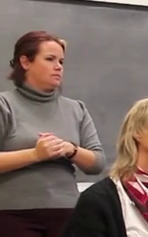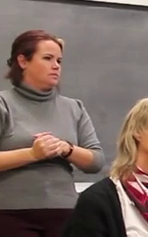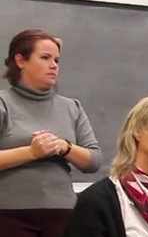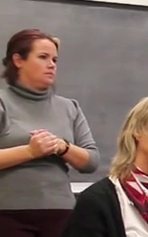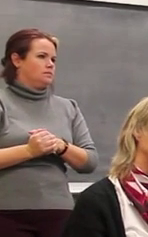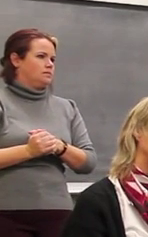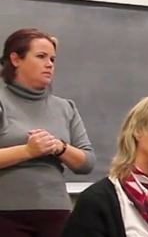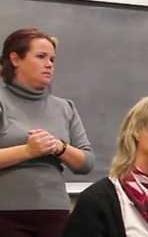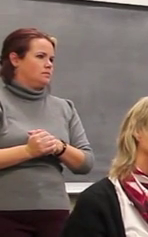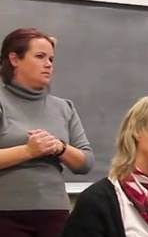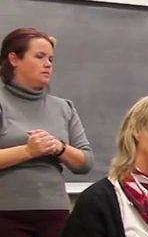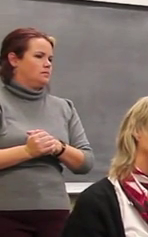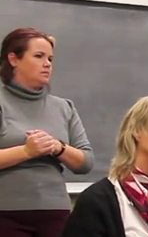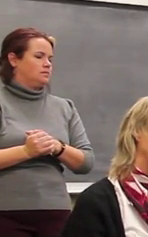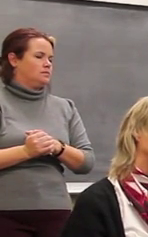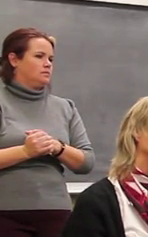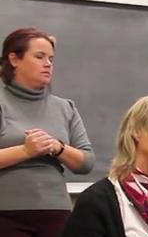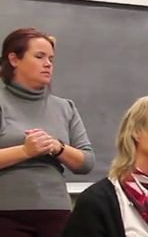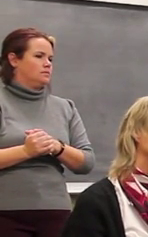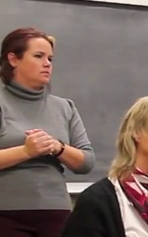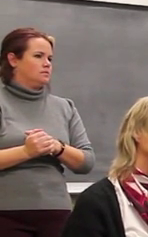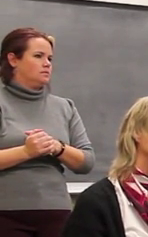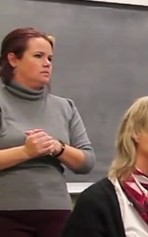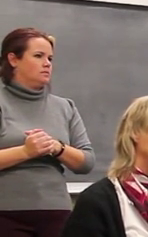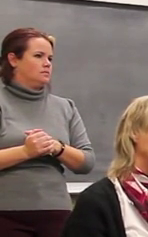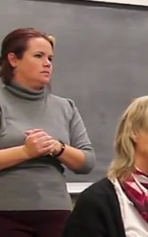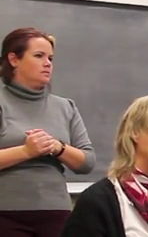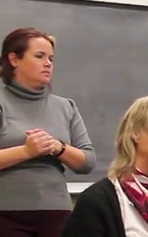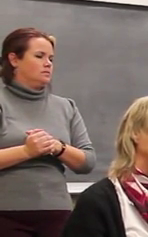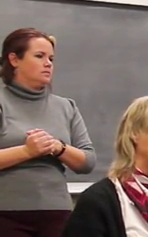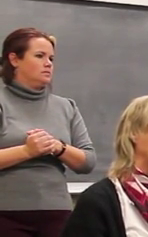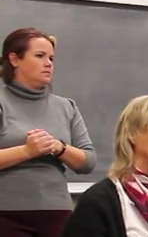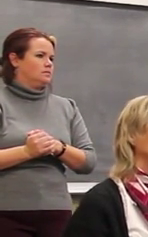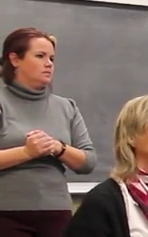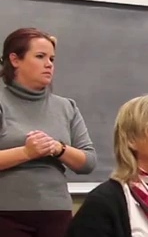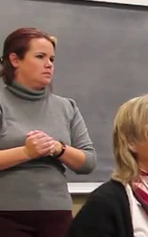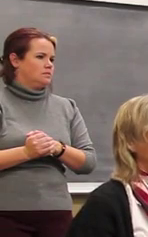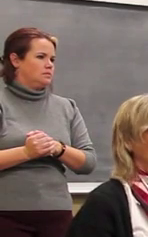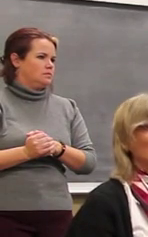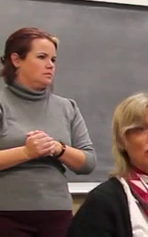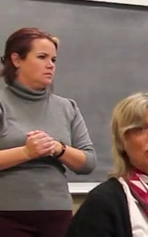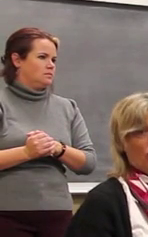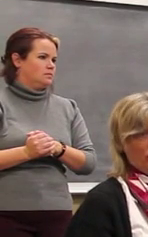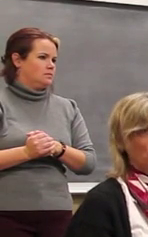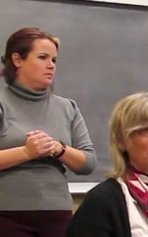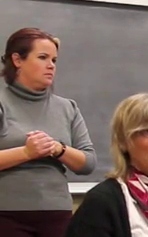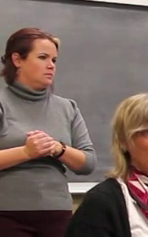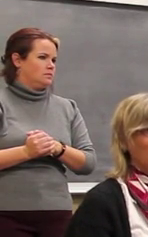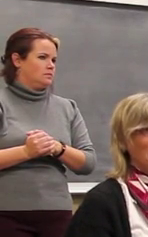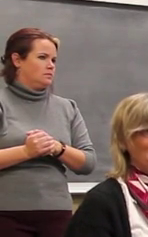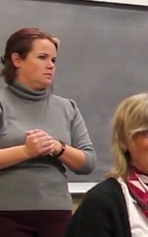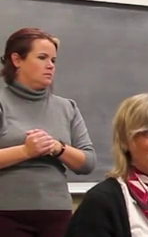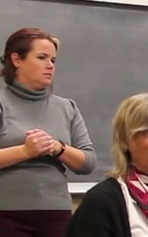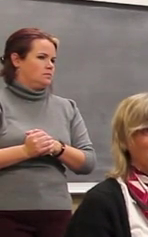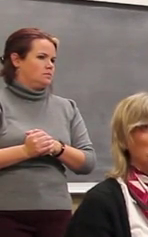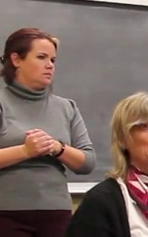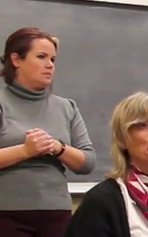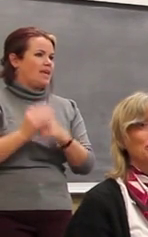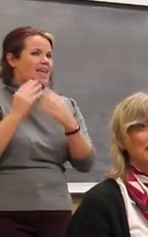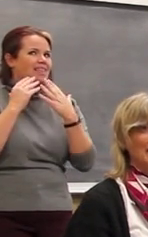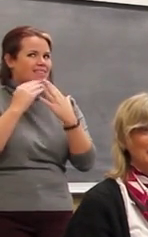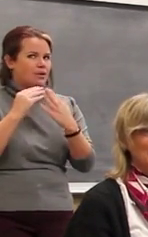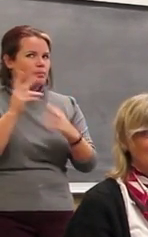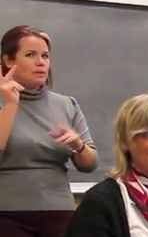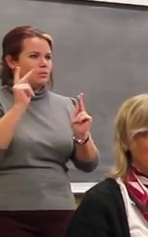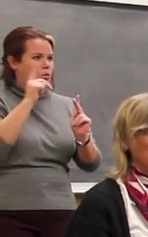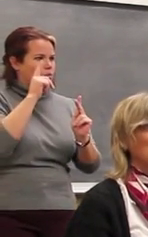and the struggle to call us out. It means that our views care. Our views count, they matter. People